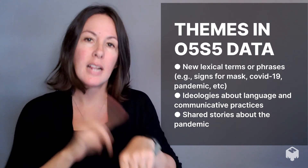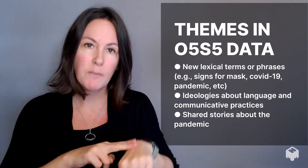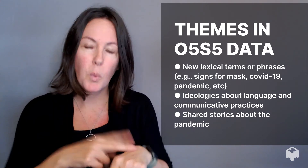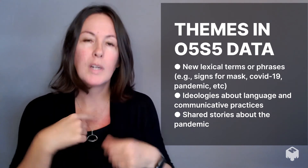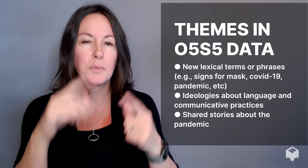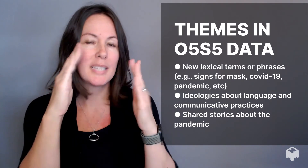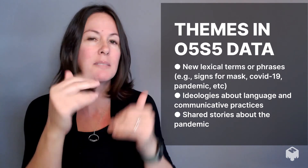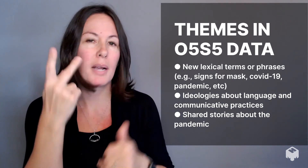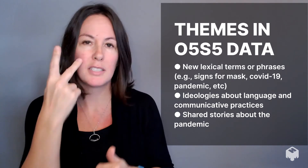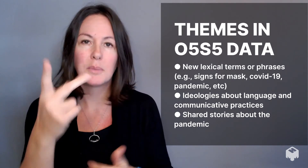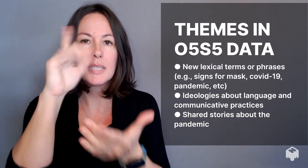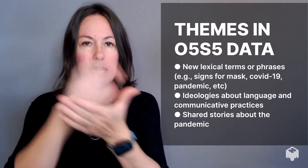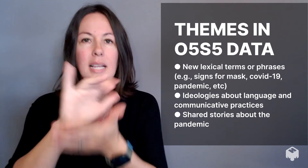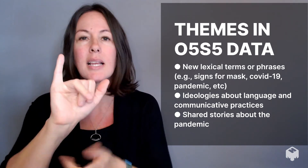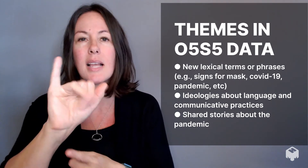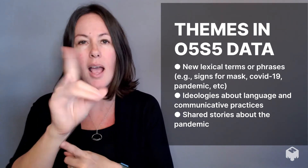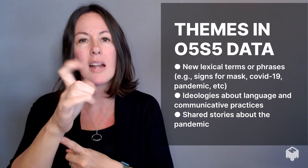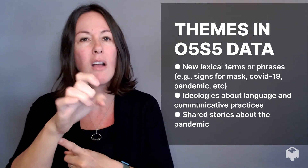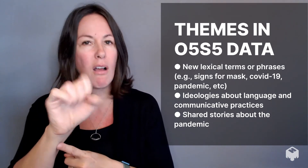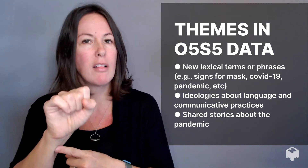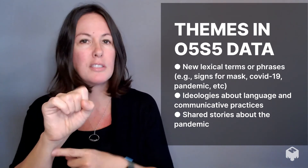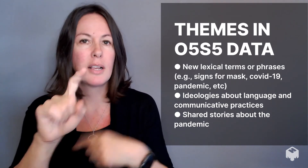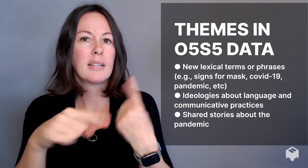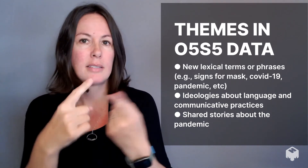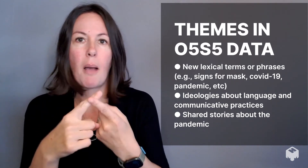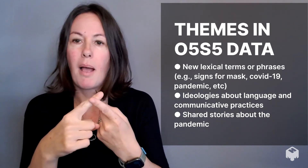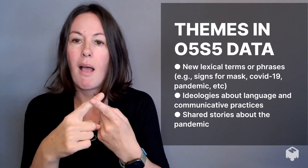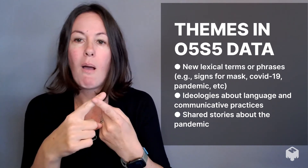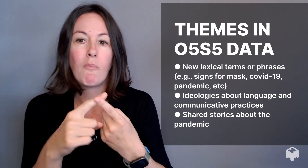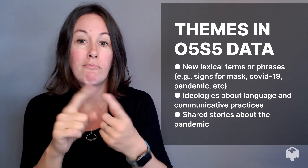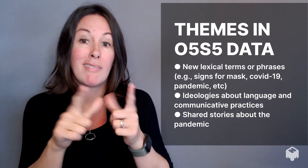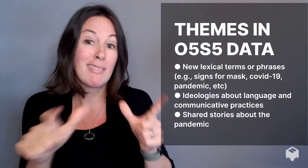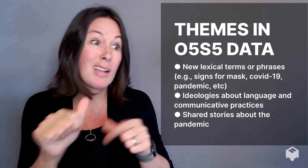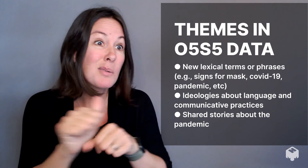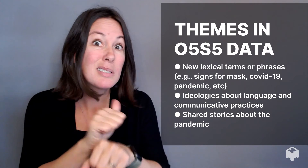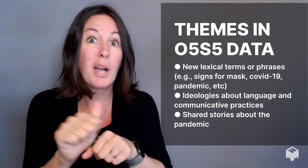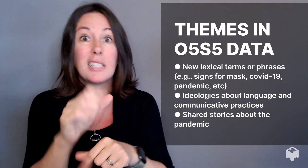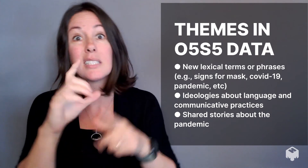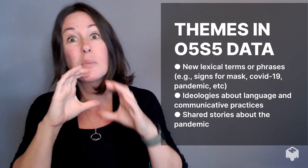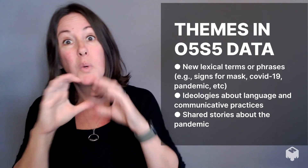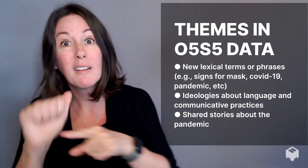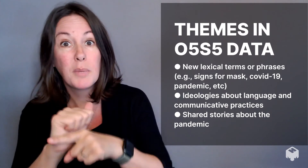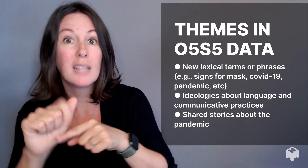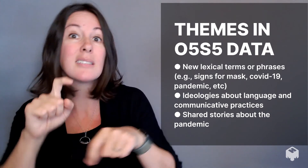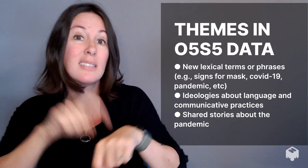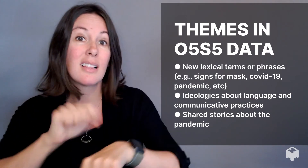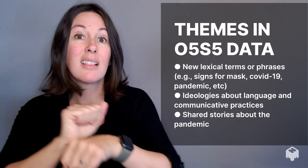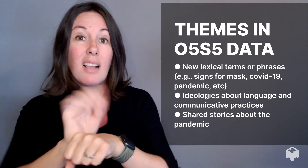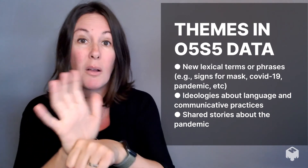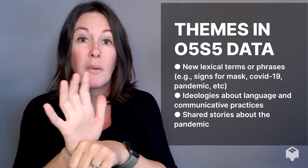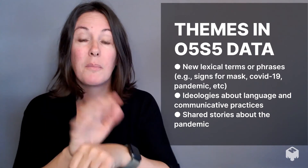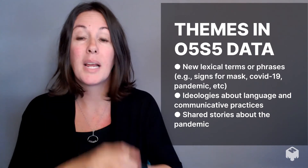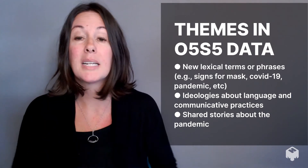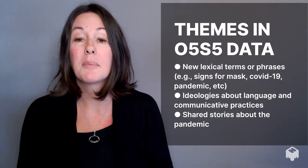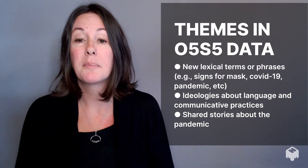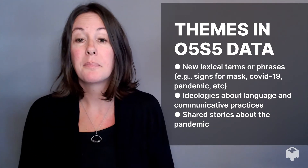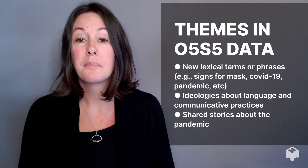And of course, we expect to see ideologies as well, related to language practices, communicative practices during the